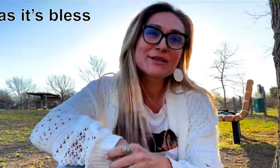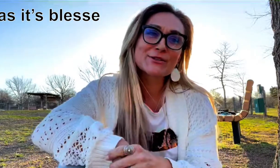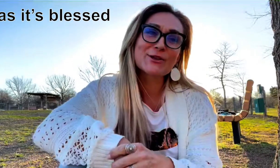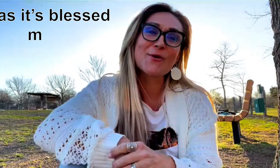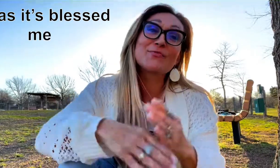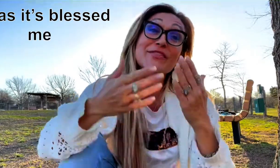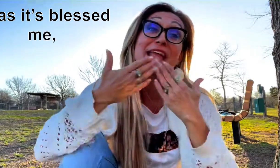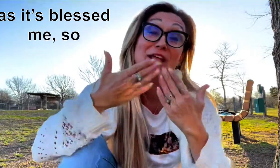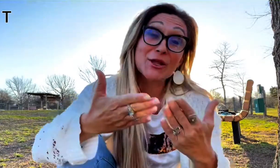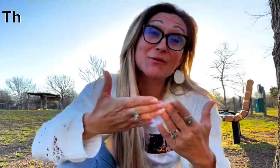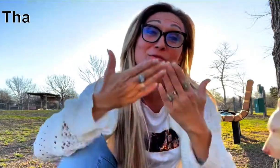So, thank you.